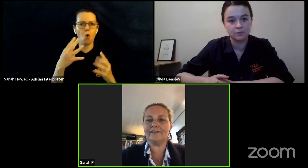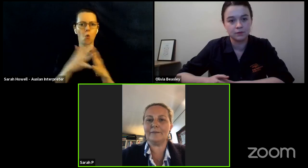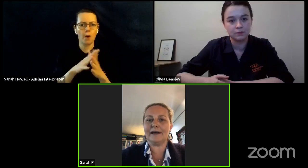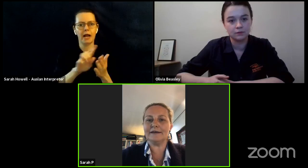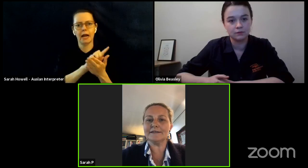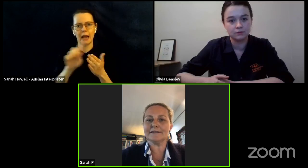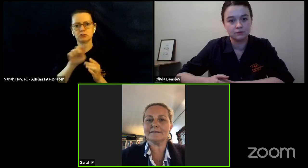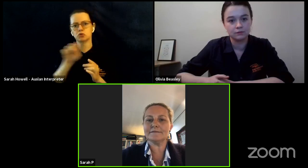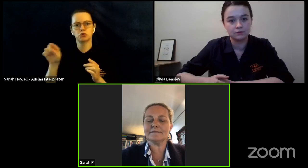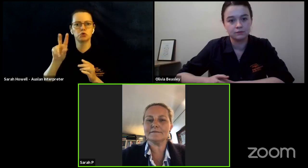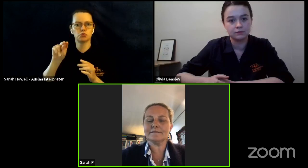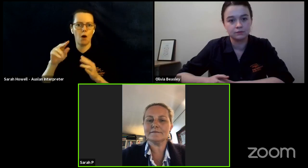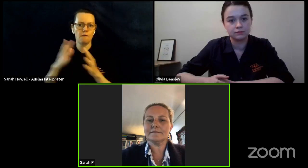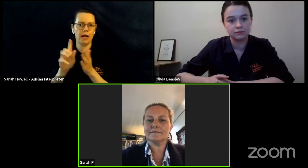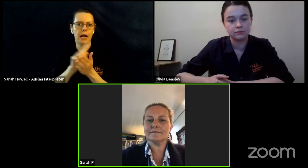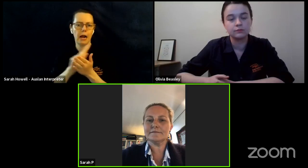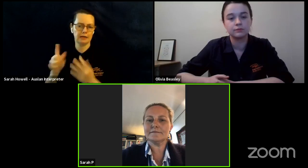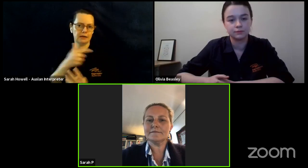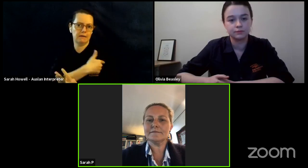12 weeks apart.